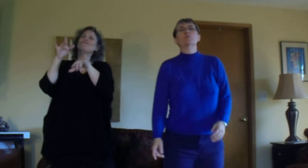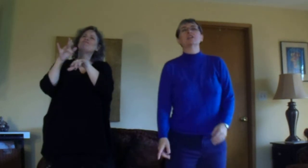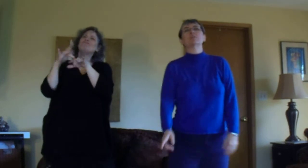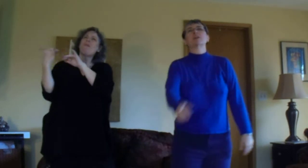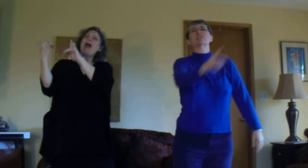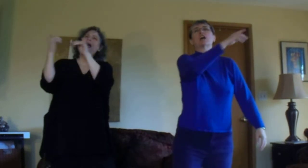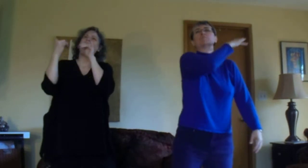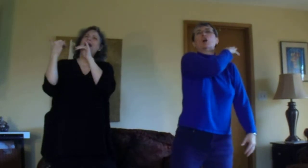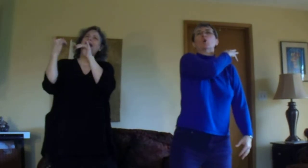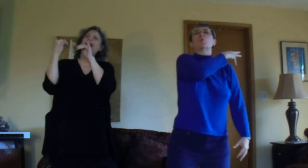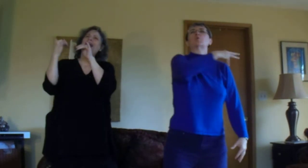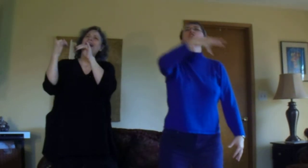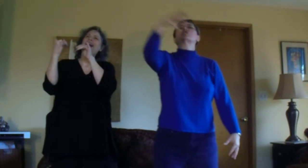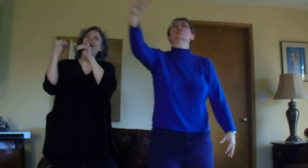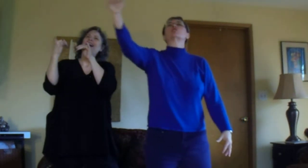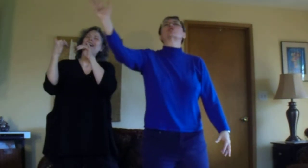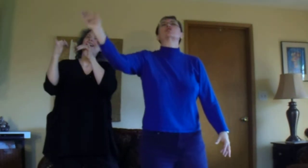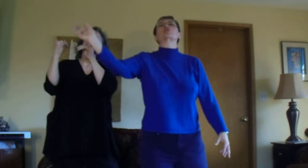wind picked up. Whoosh,